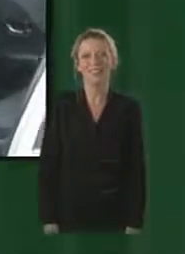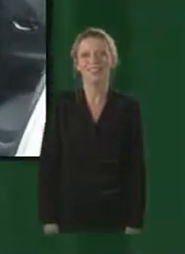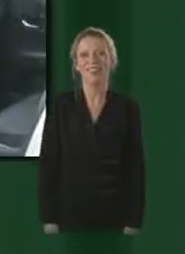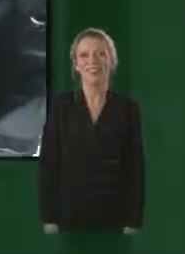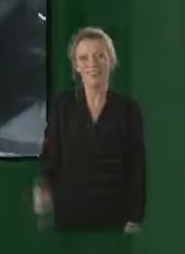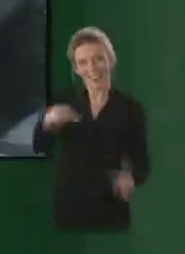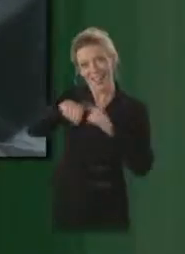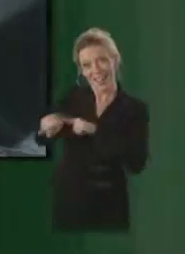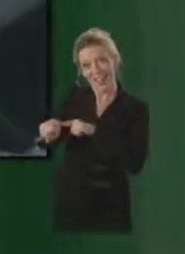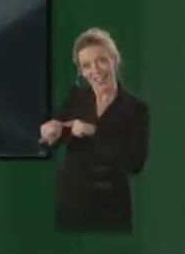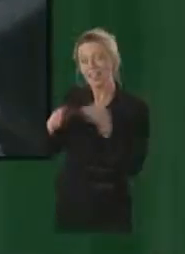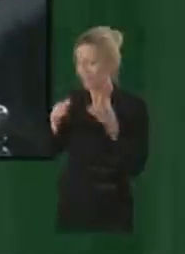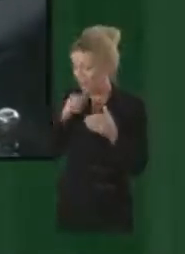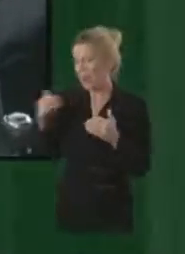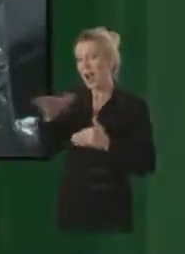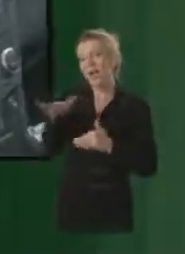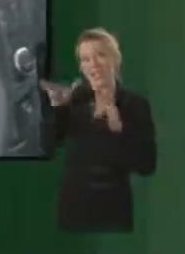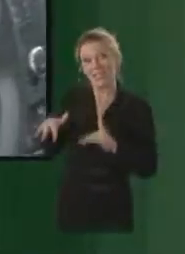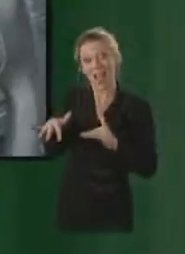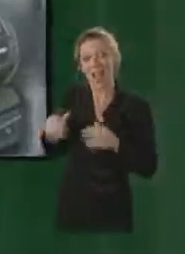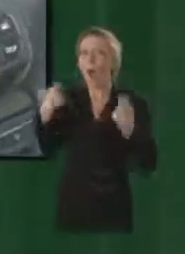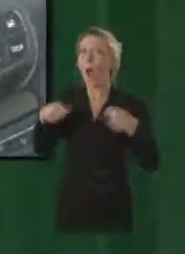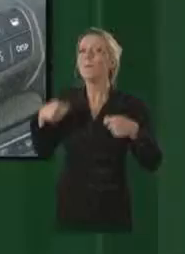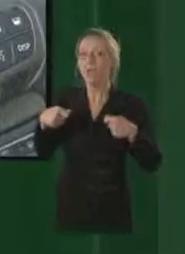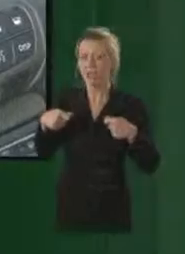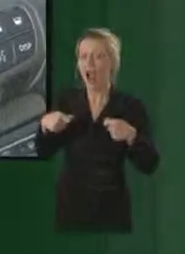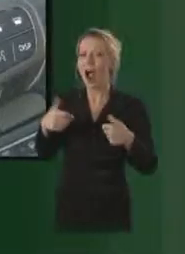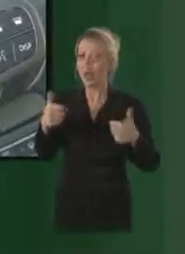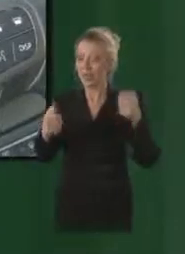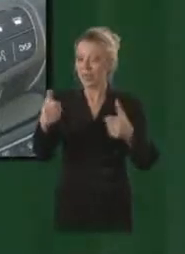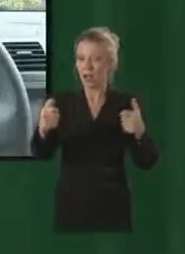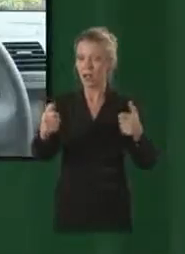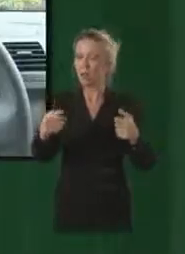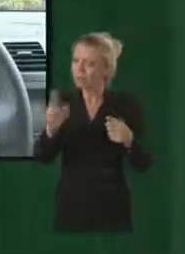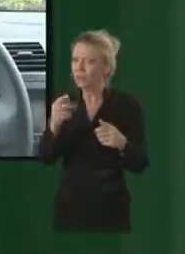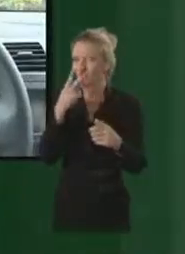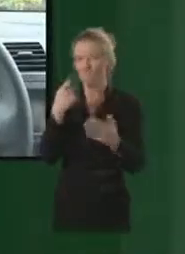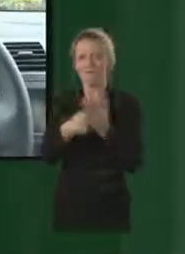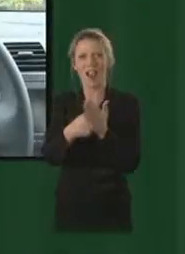The interior is very spacious. Materials and controls are upscale and well-arranged.